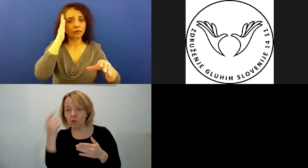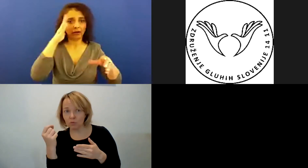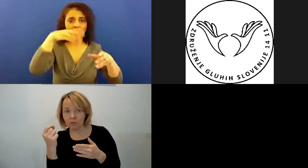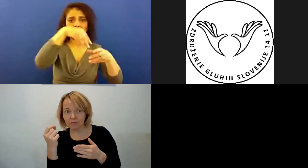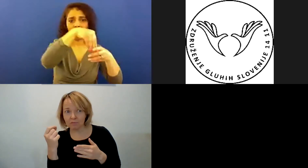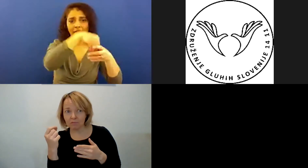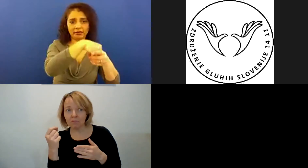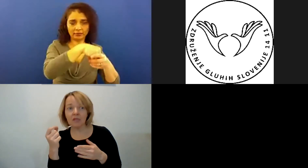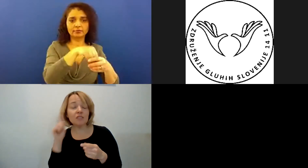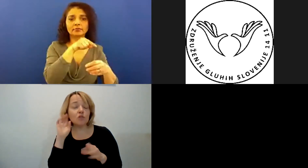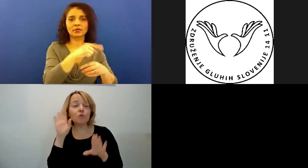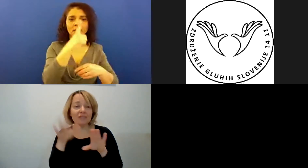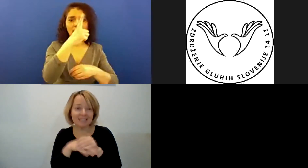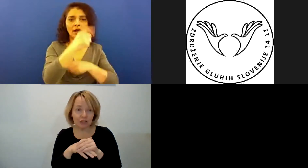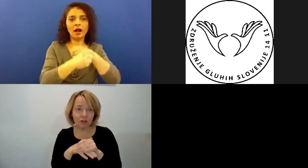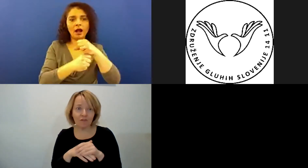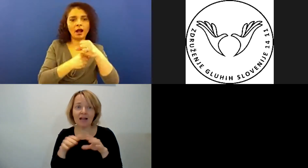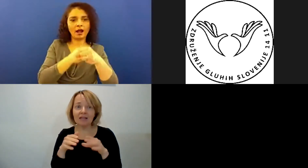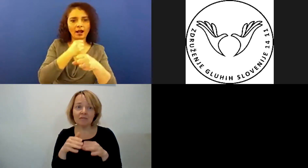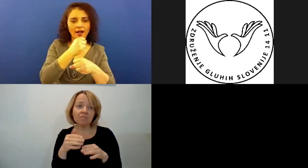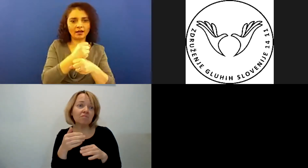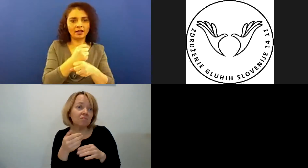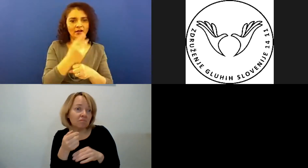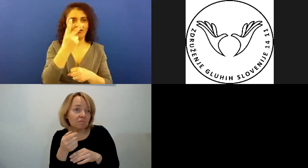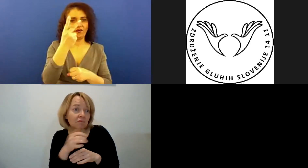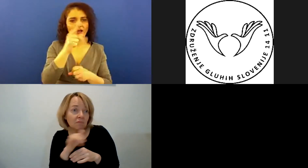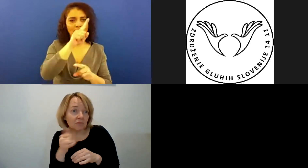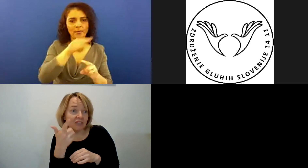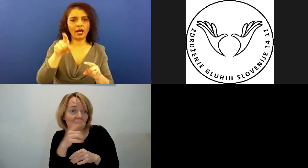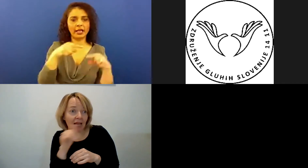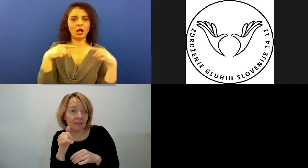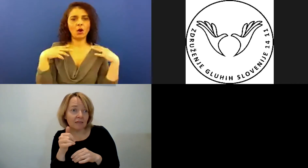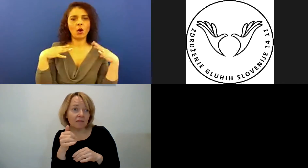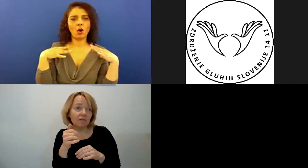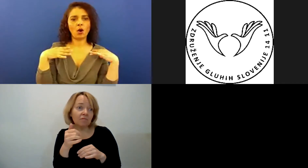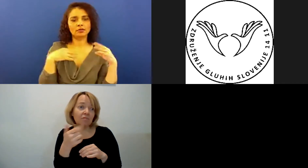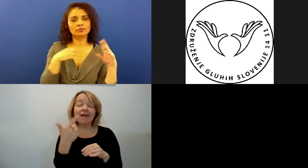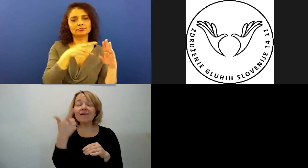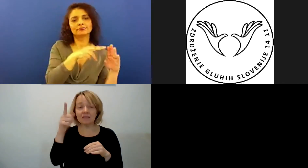In my school had about 150 and two or 200 students.